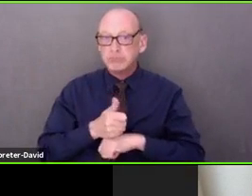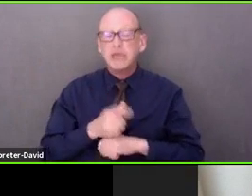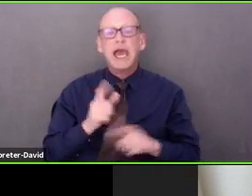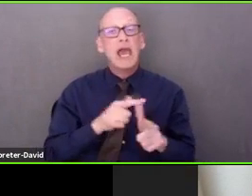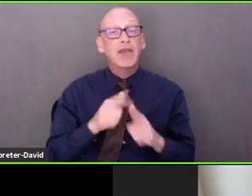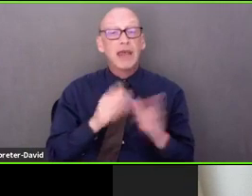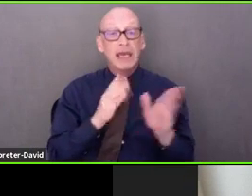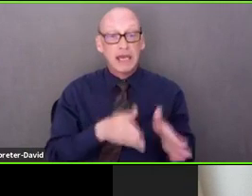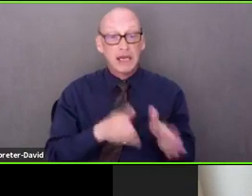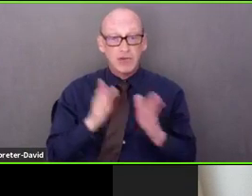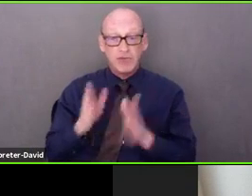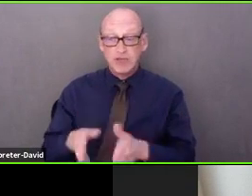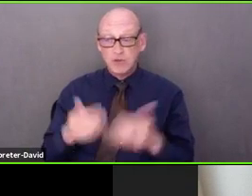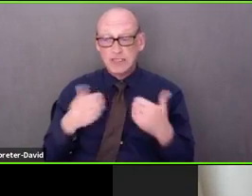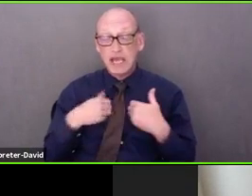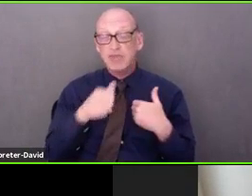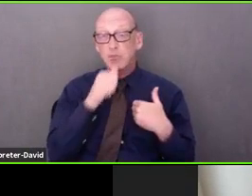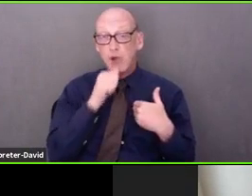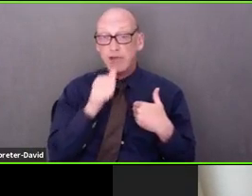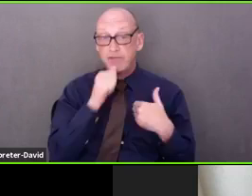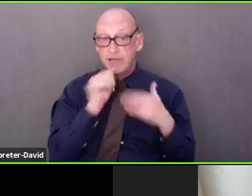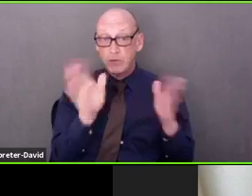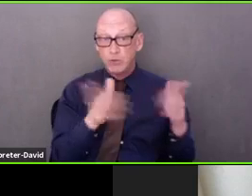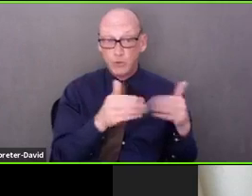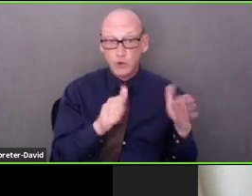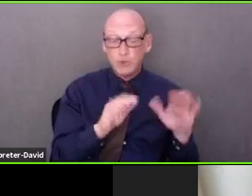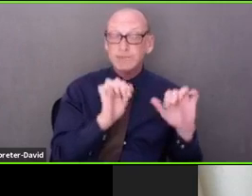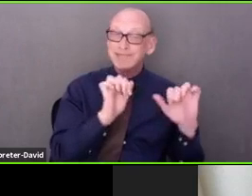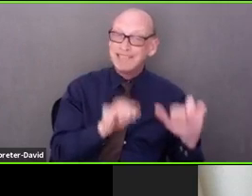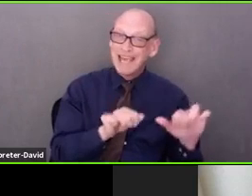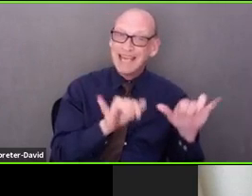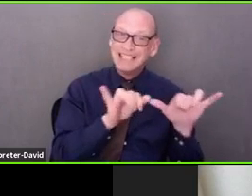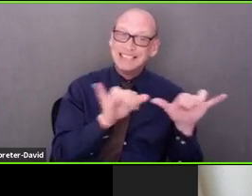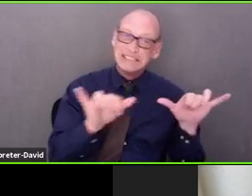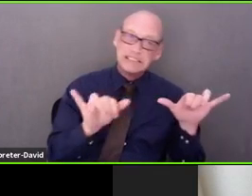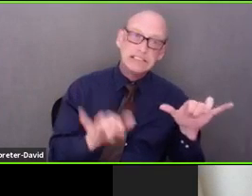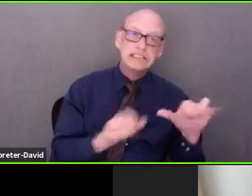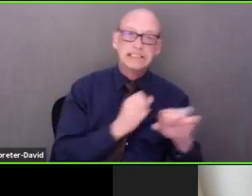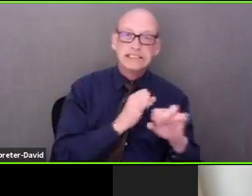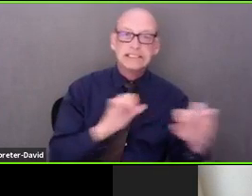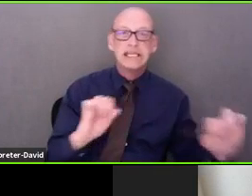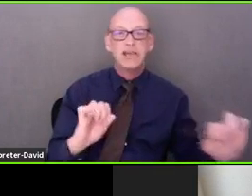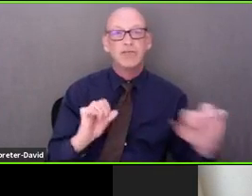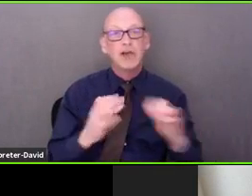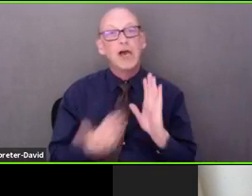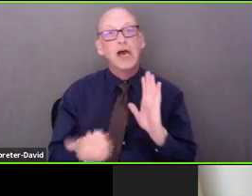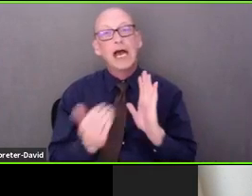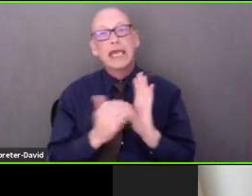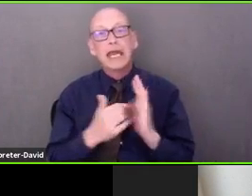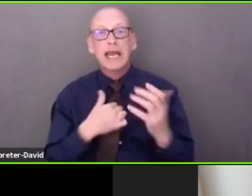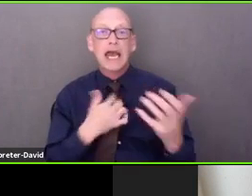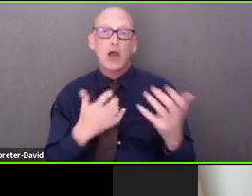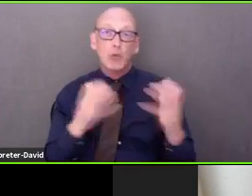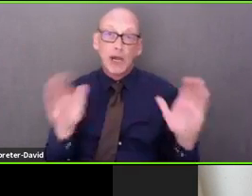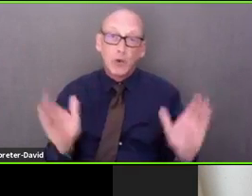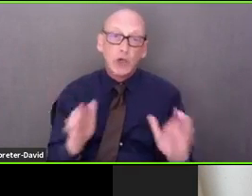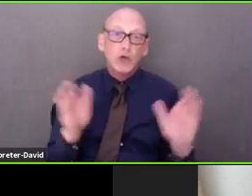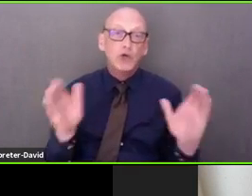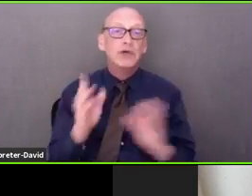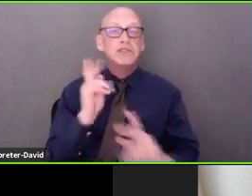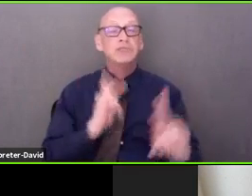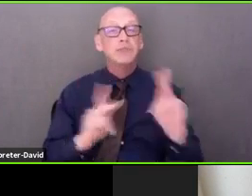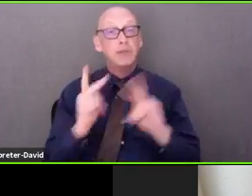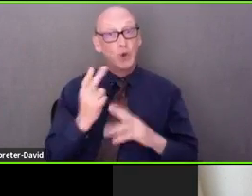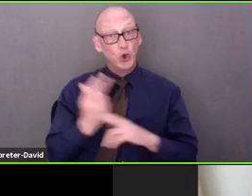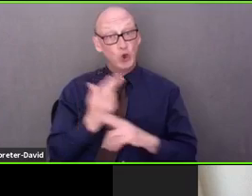have private rooms and have the ability to stay safe. So again, I just want to encourage people to